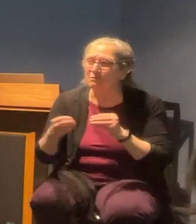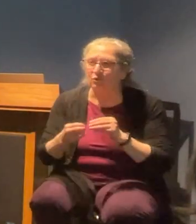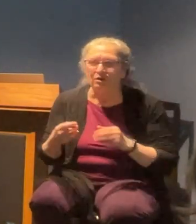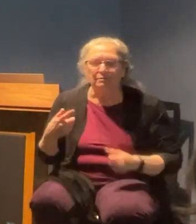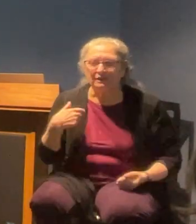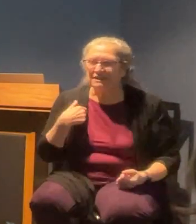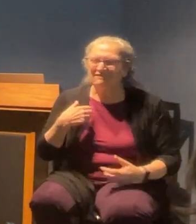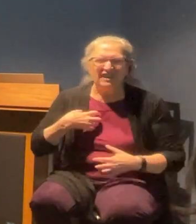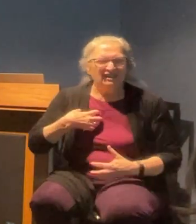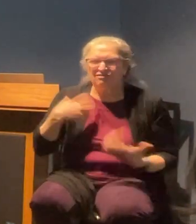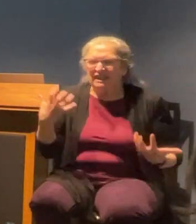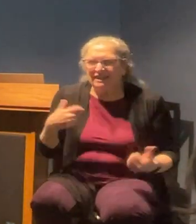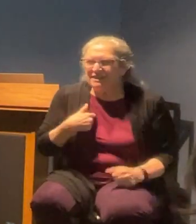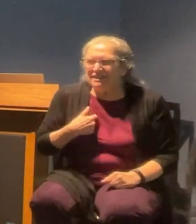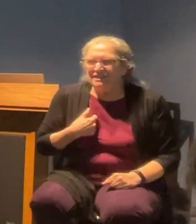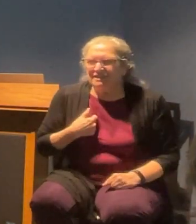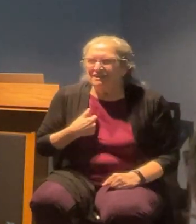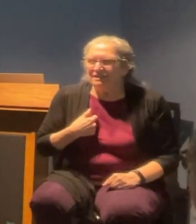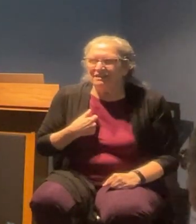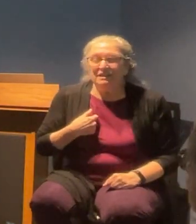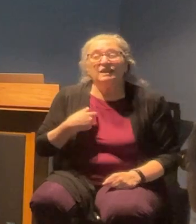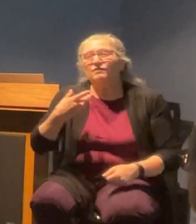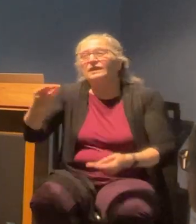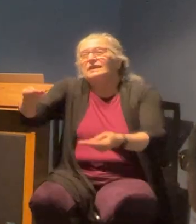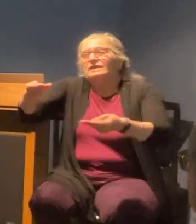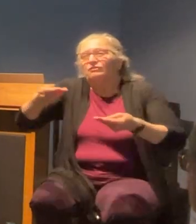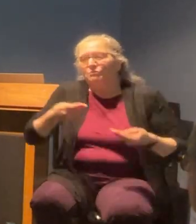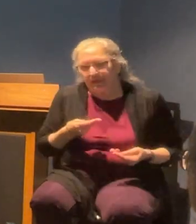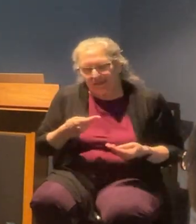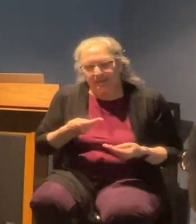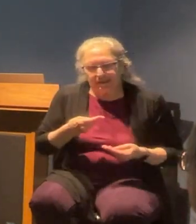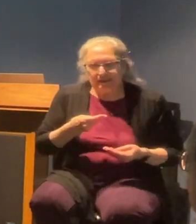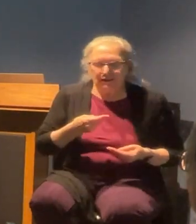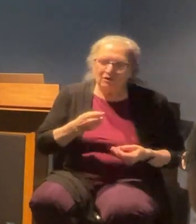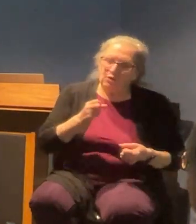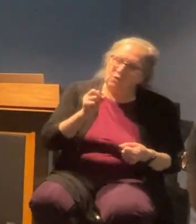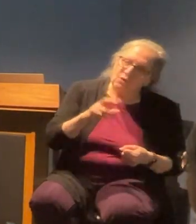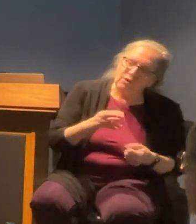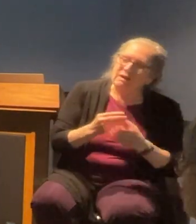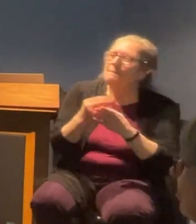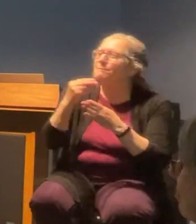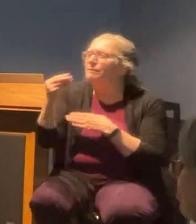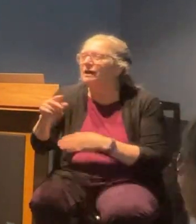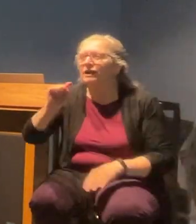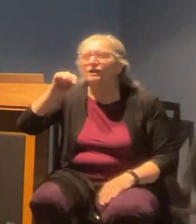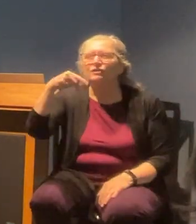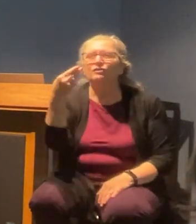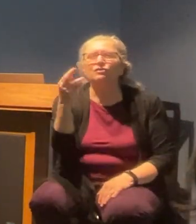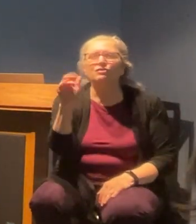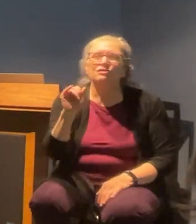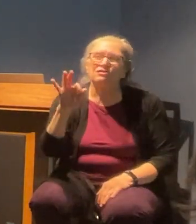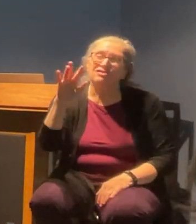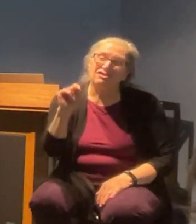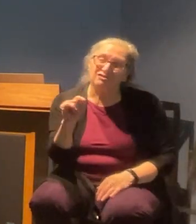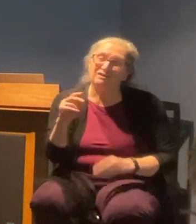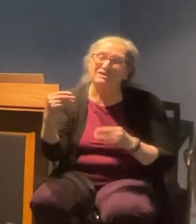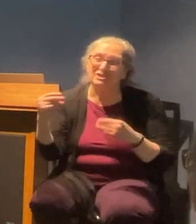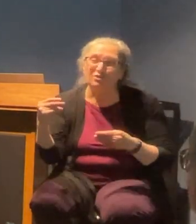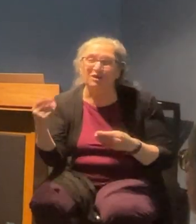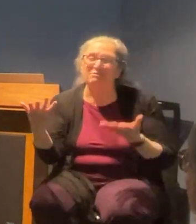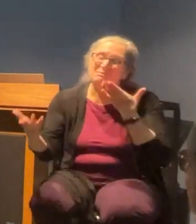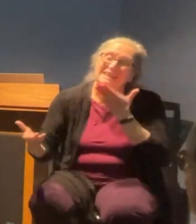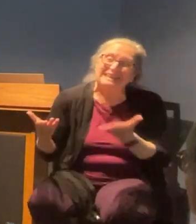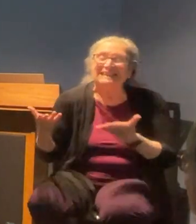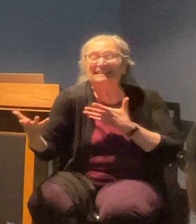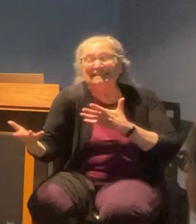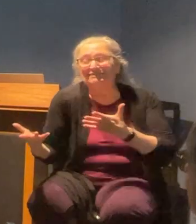about them. If I get it as a present or I buy it on a thrift store, so maybe I have like a different relationship. I'm